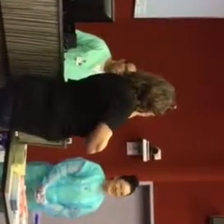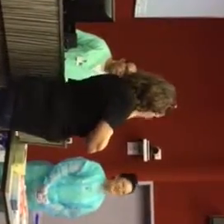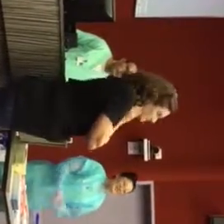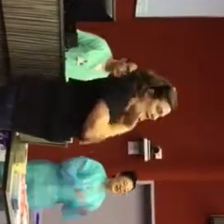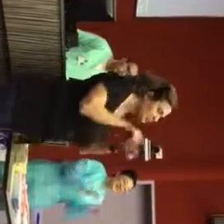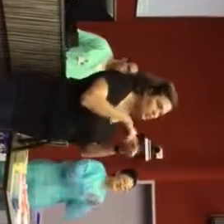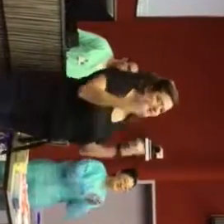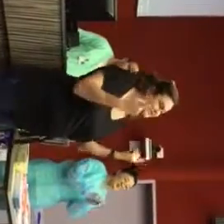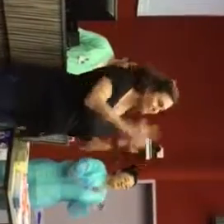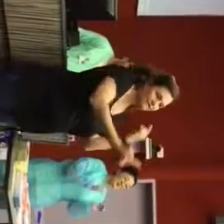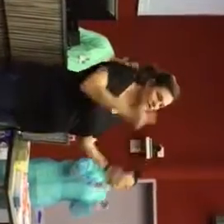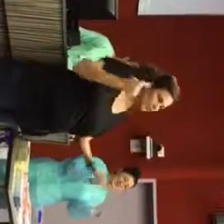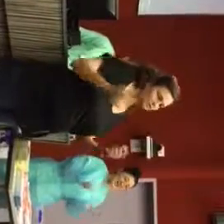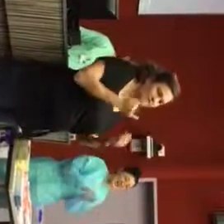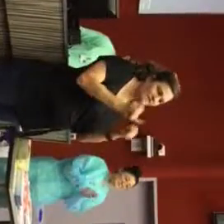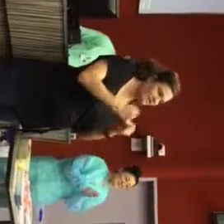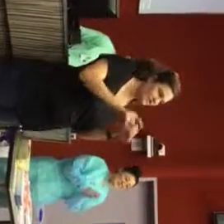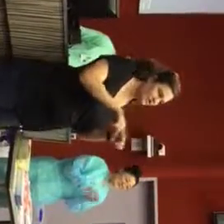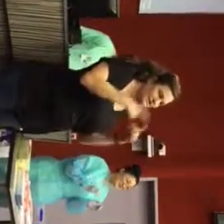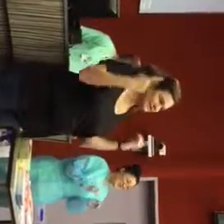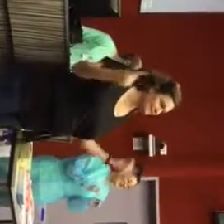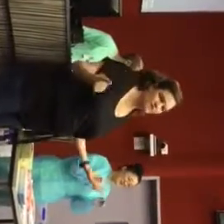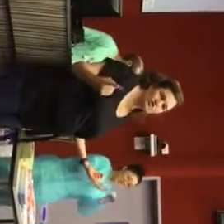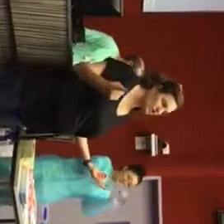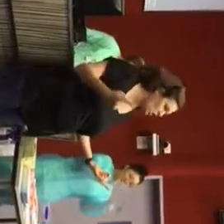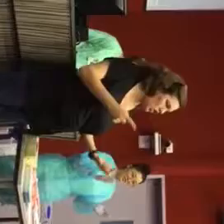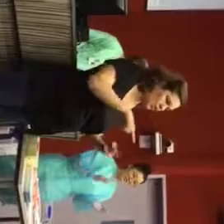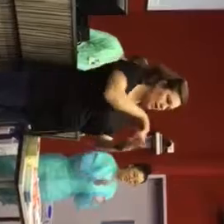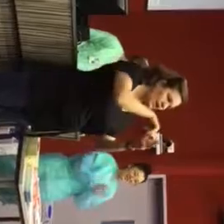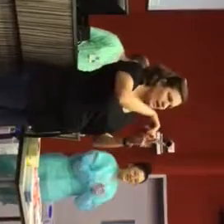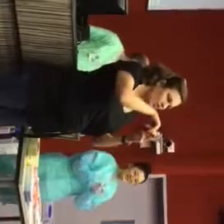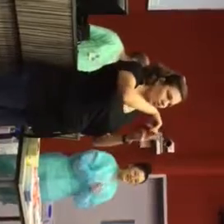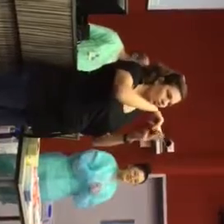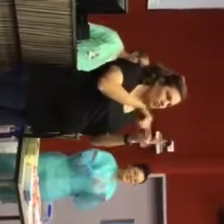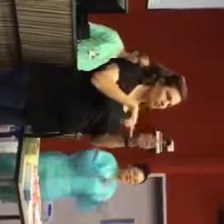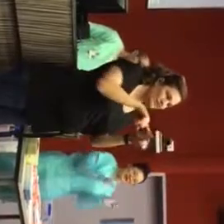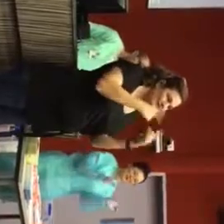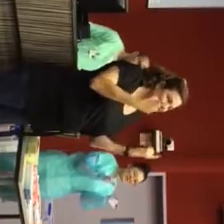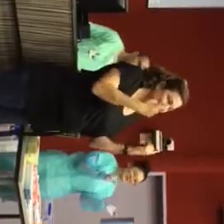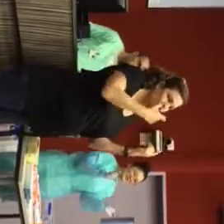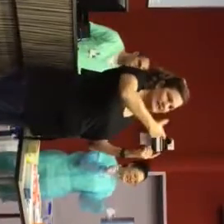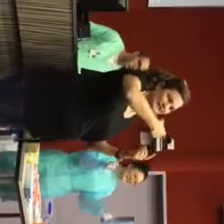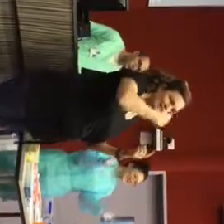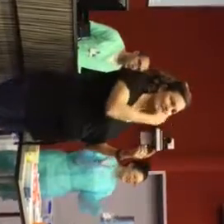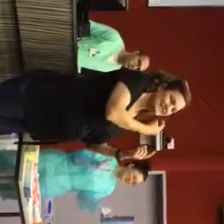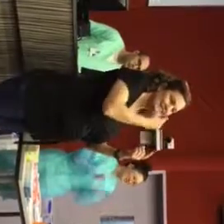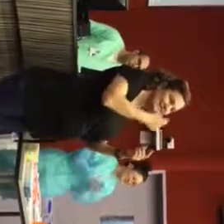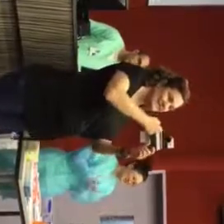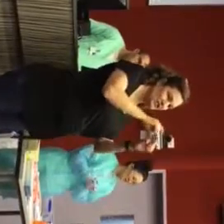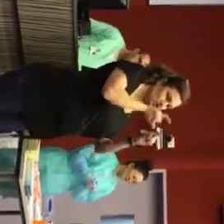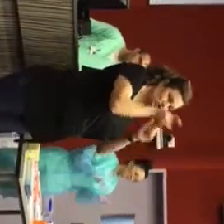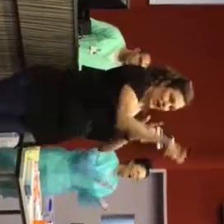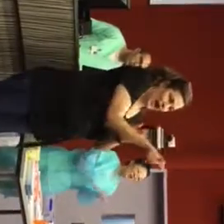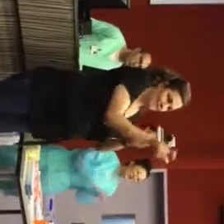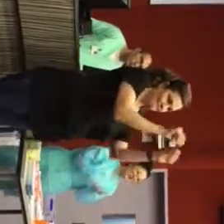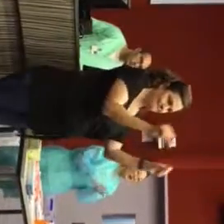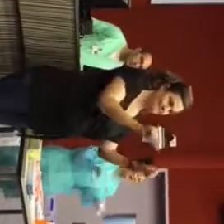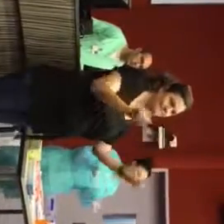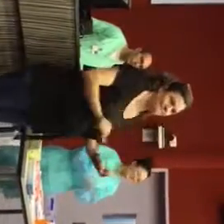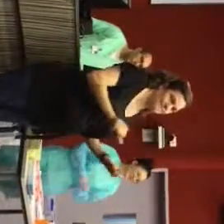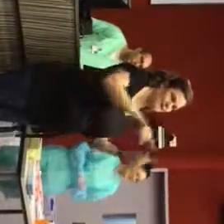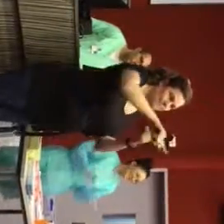isn't it? Yeah, they have three different shapes and then shape of teeth, and then they have different sizes as well, and